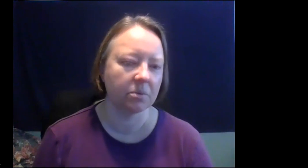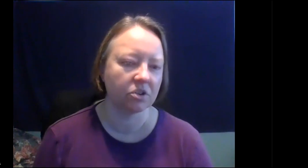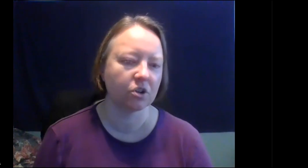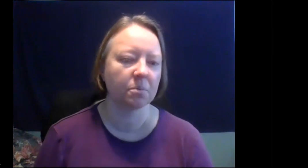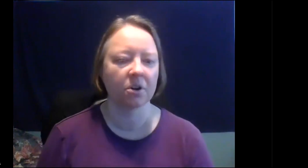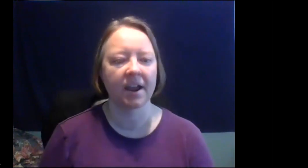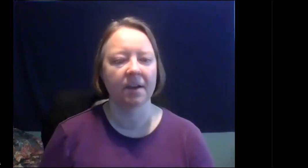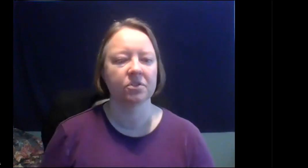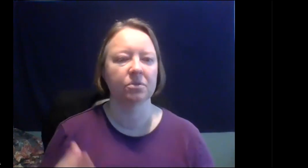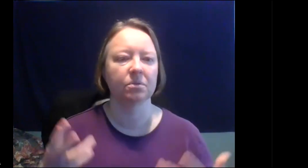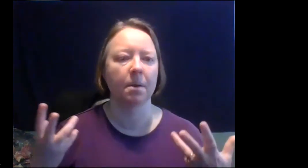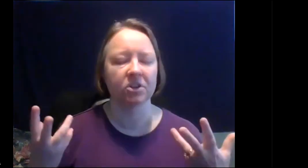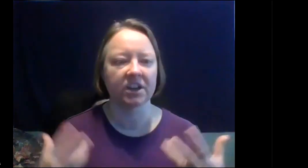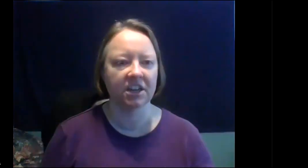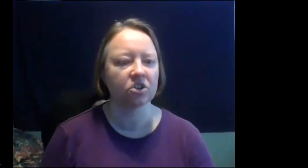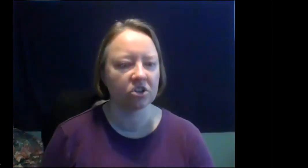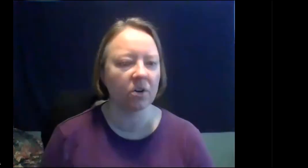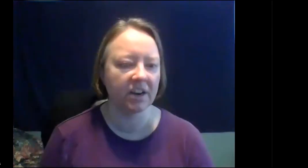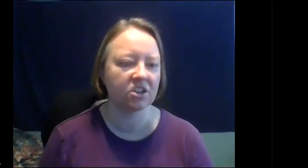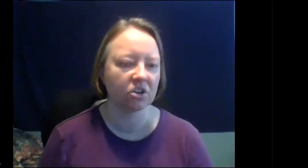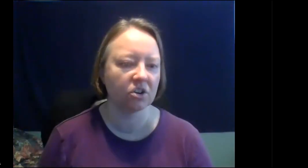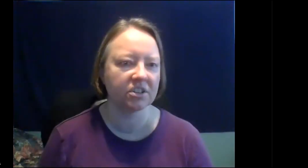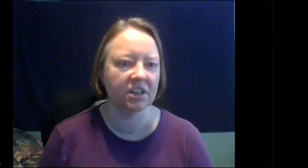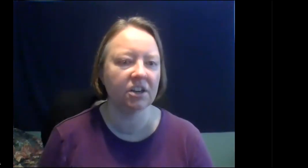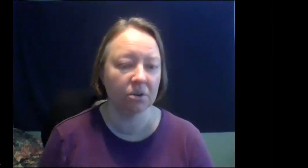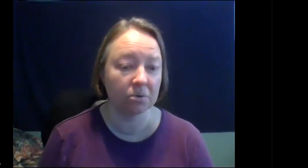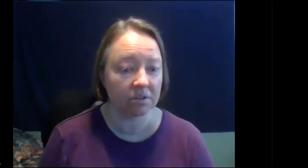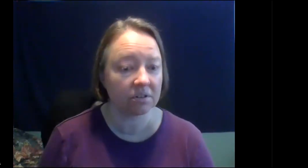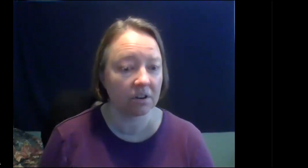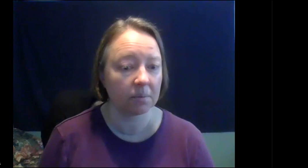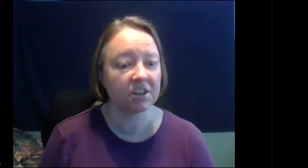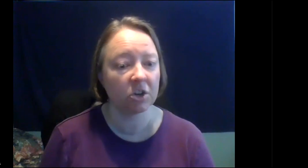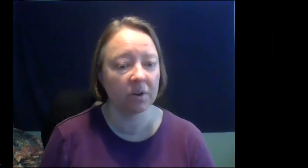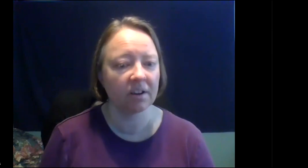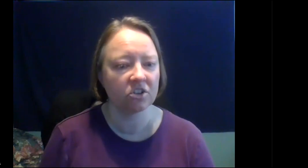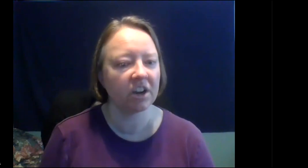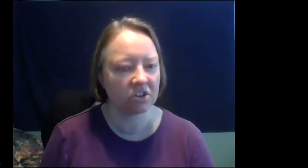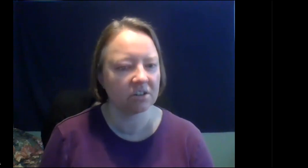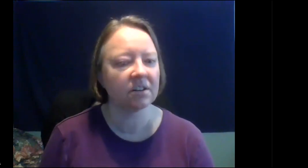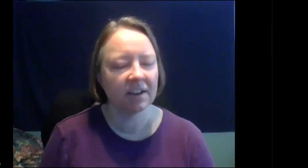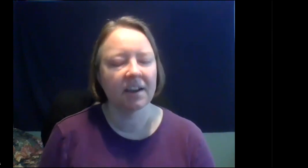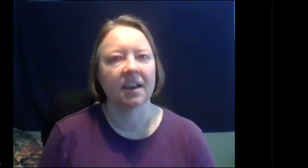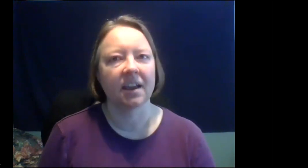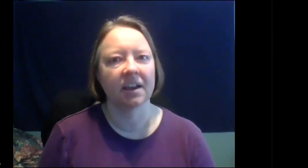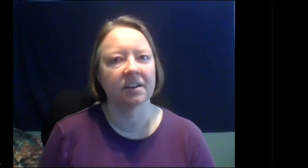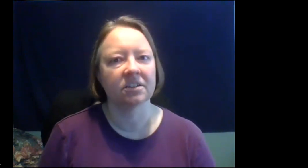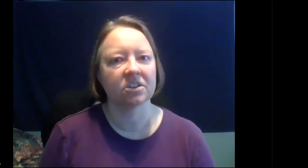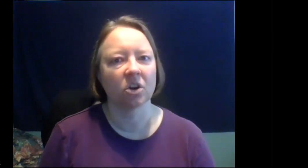language interpreter. I have to, much like teachers do, I need to earn CEUs, continuing education. And